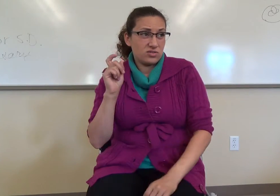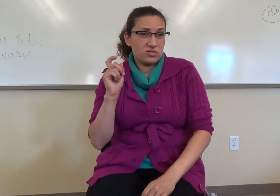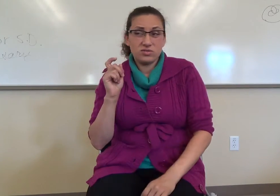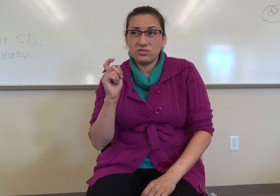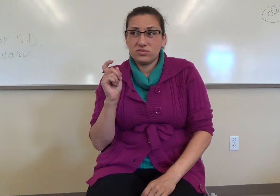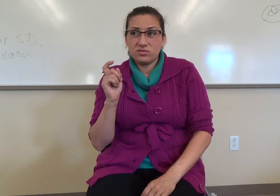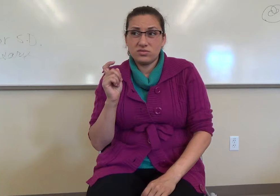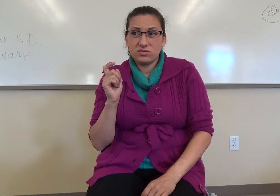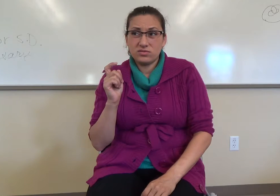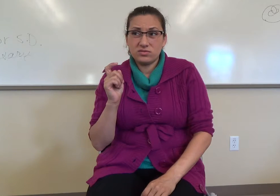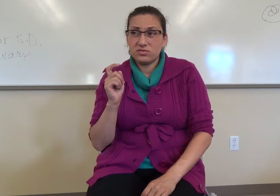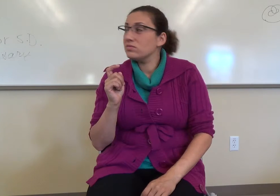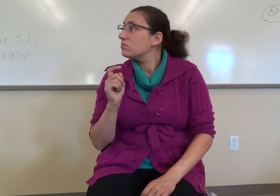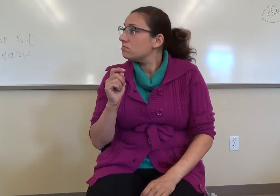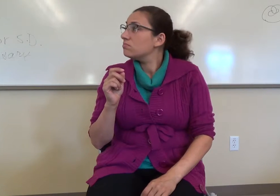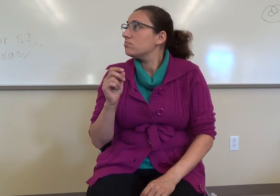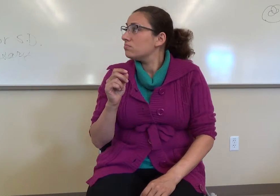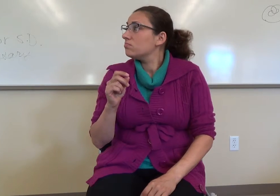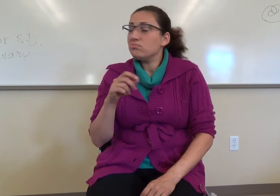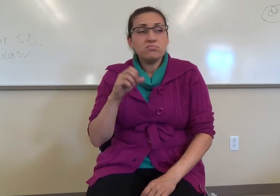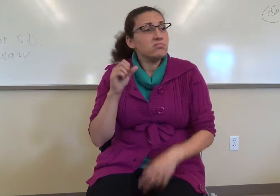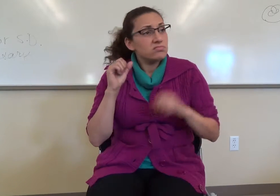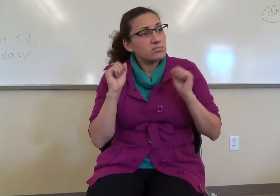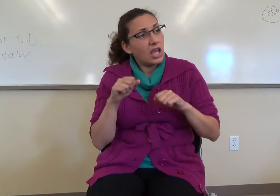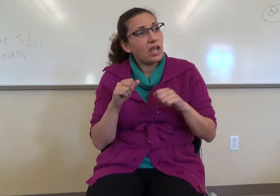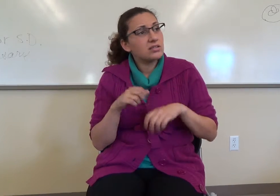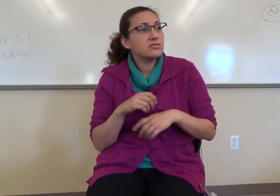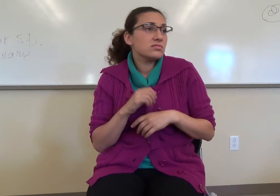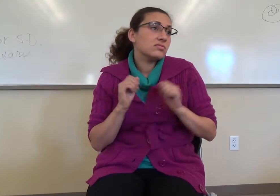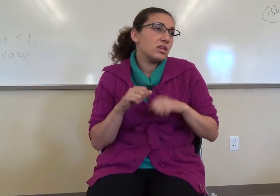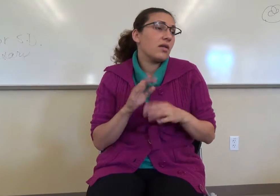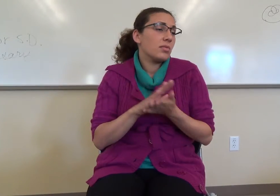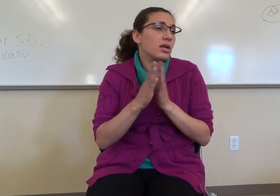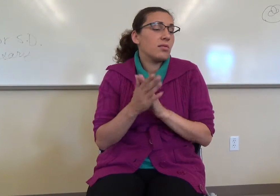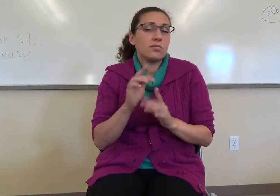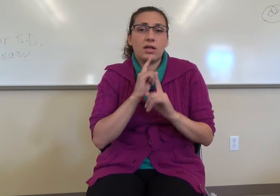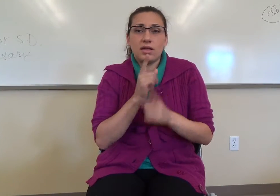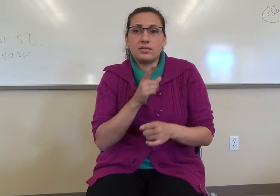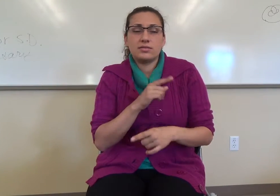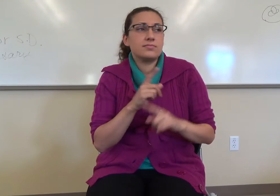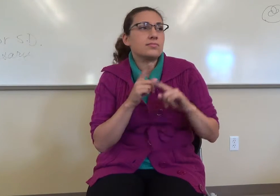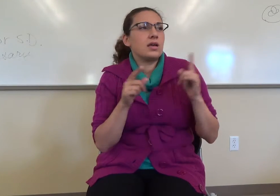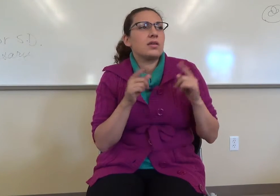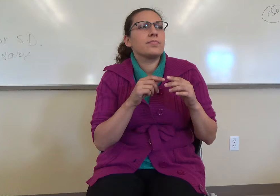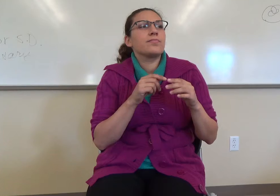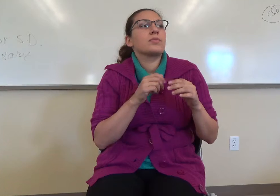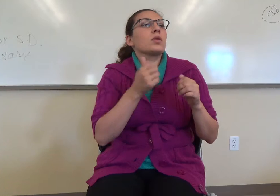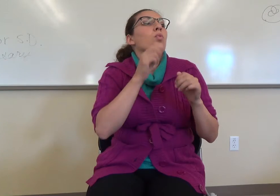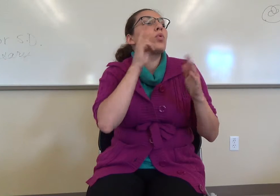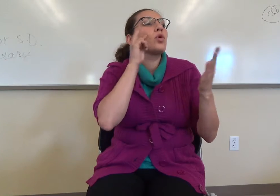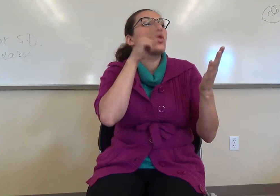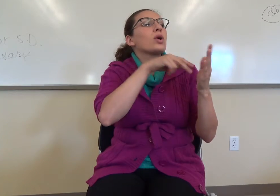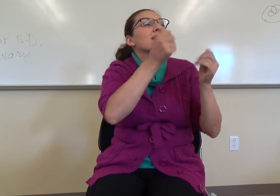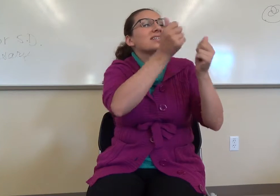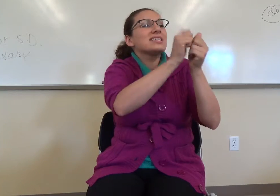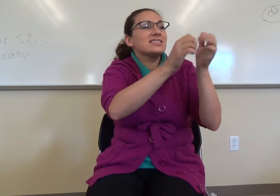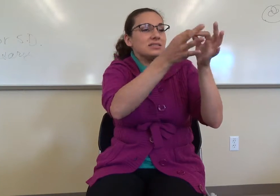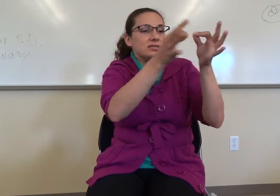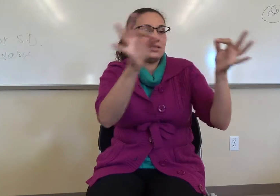be. Okay, and again, I'm doing this a little bit differently. We're taking them one by one. We're not looking, sometimes it would help to look at all